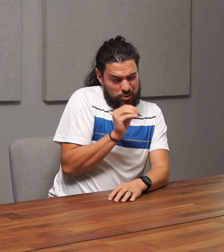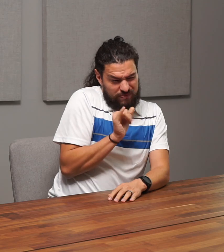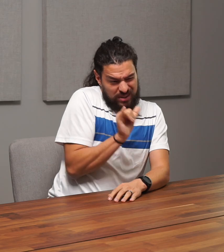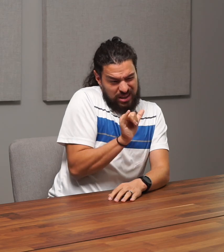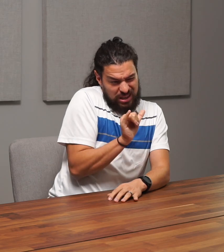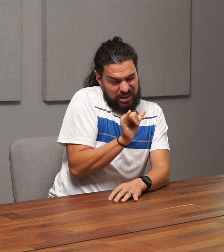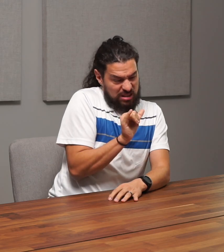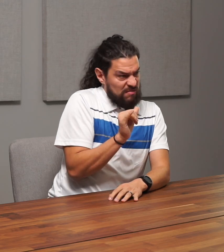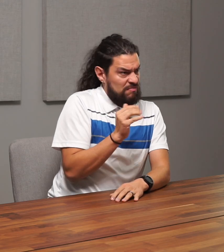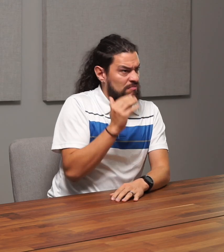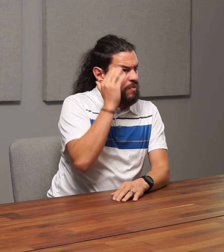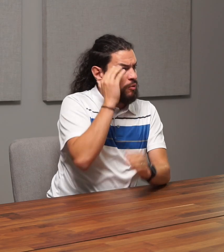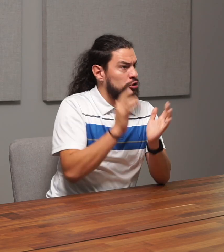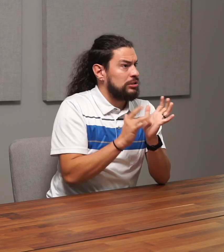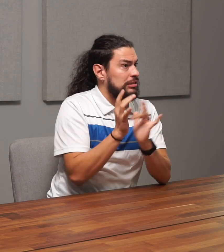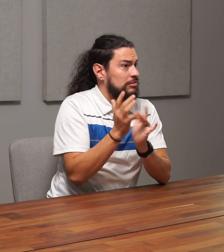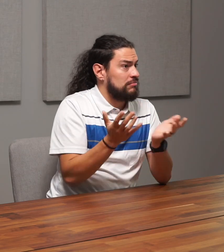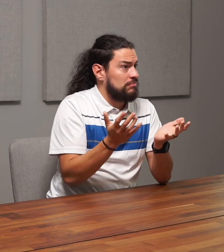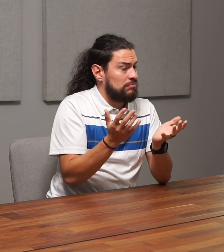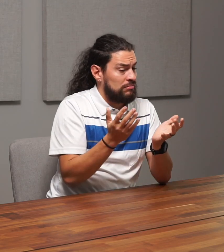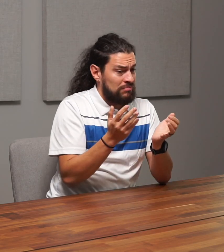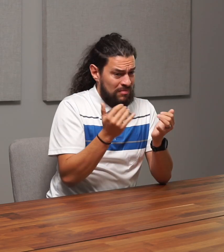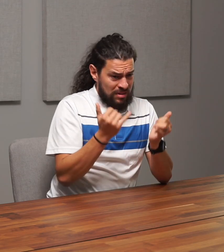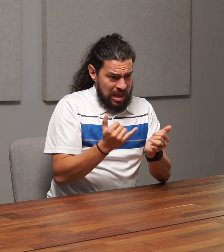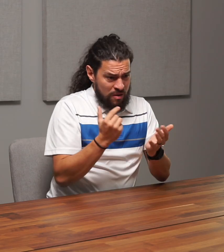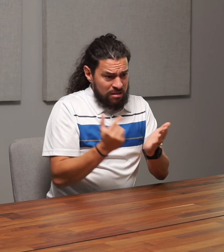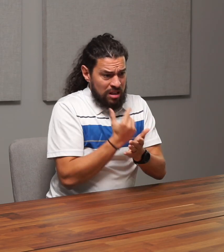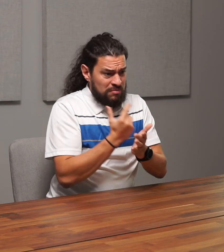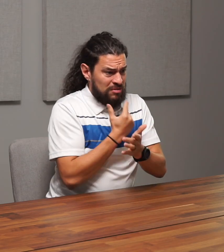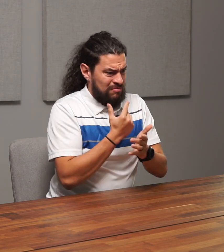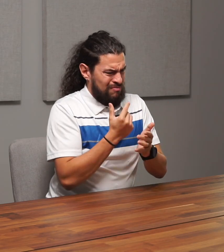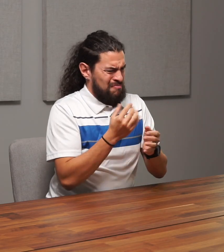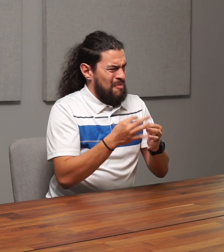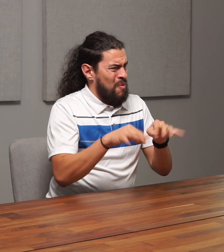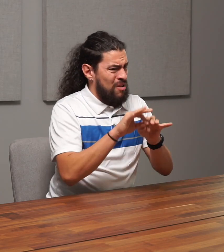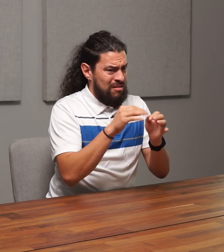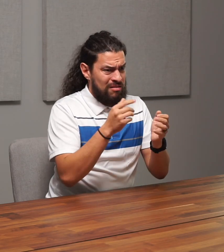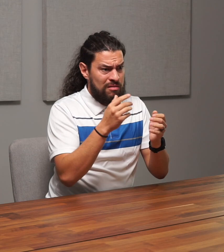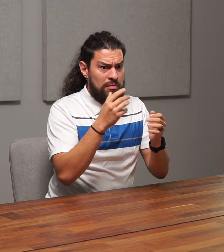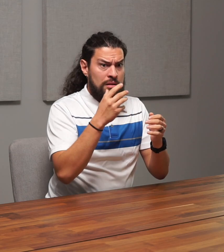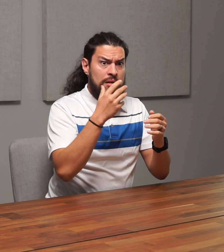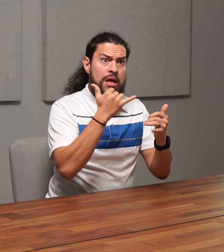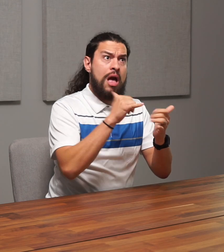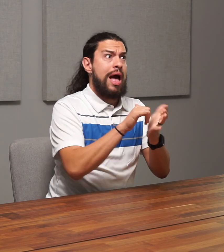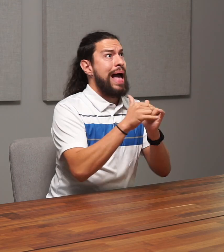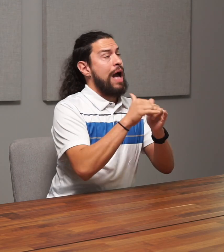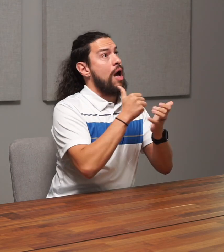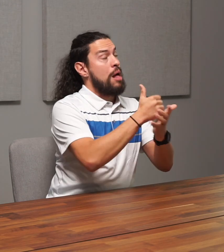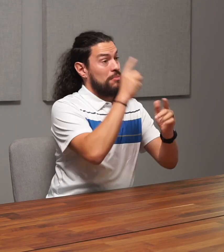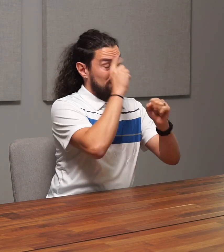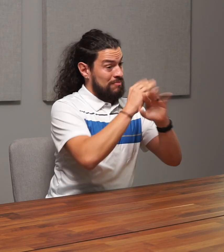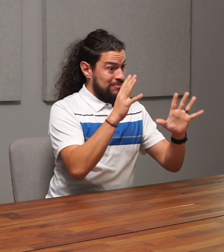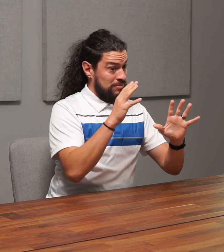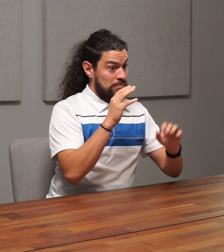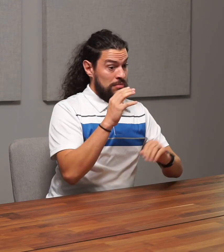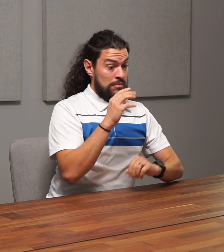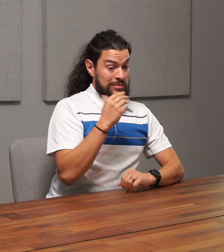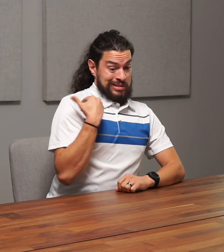who know jesus so really that's the biggest unreached people group so to give you a